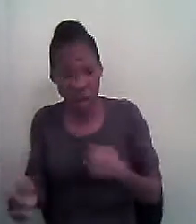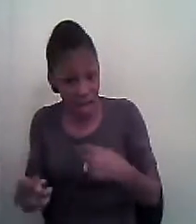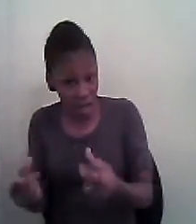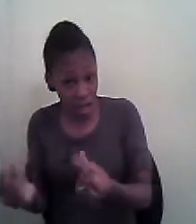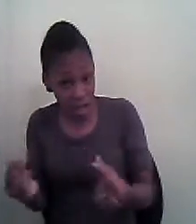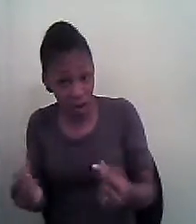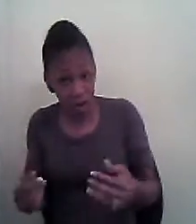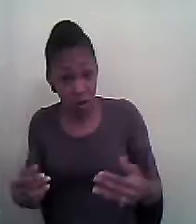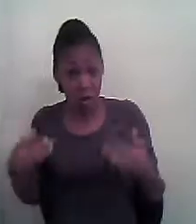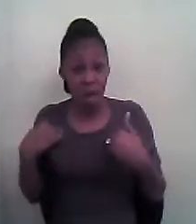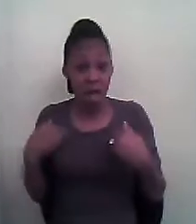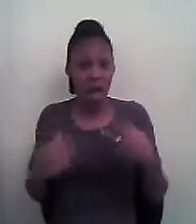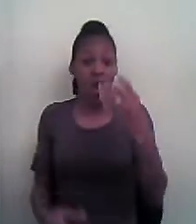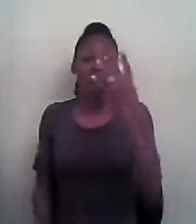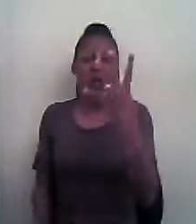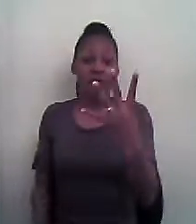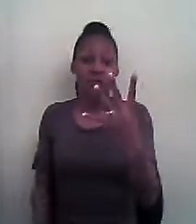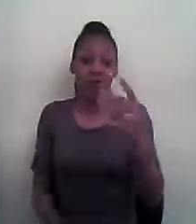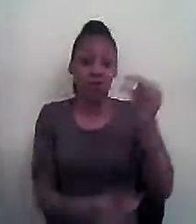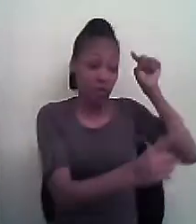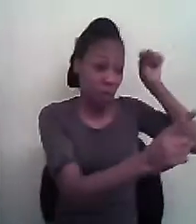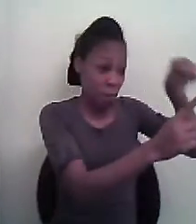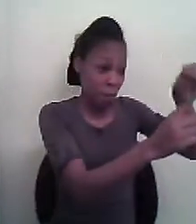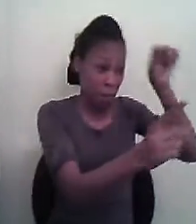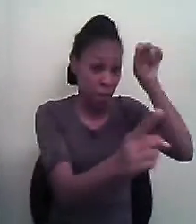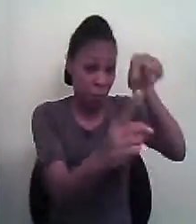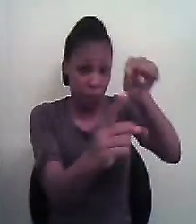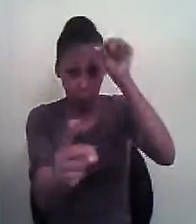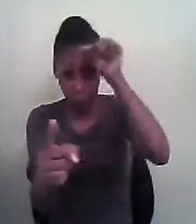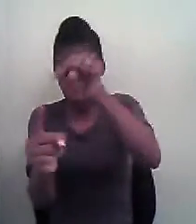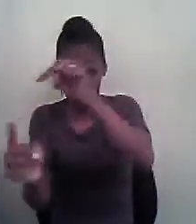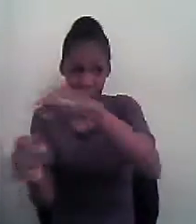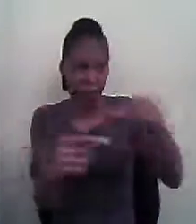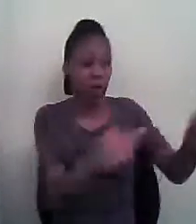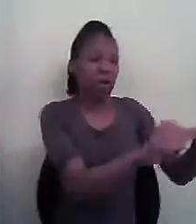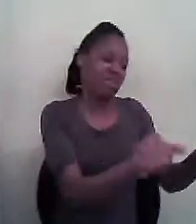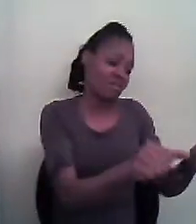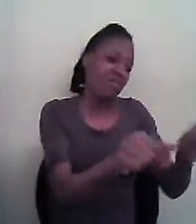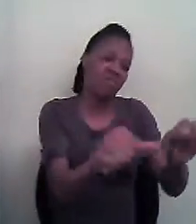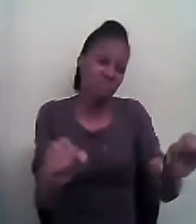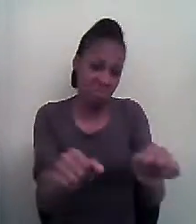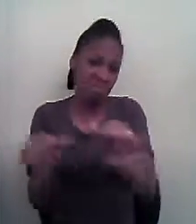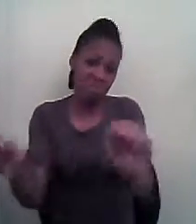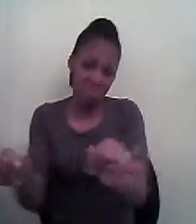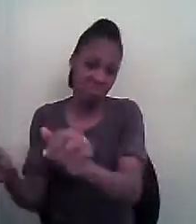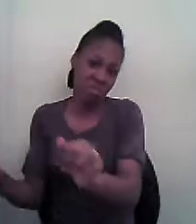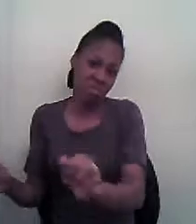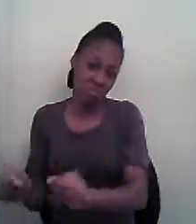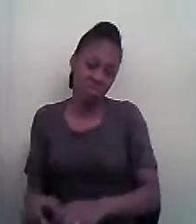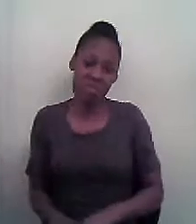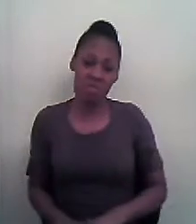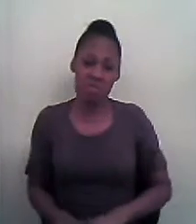by random, really. I just decide which ones I'm going to do at the beginning of that semester. And in the past, I've